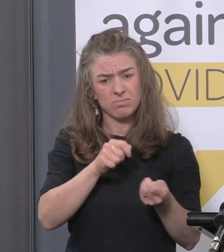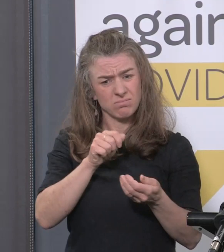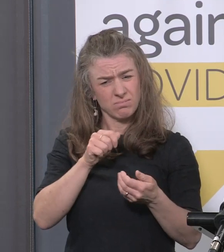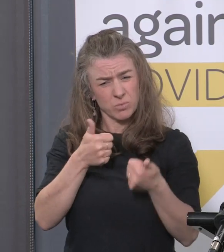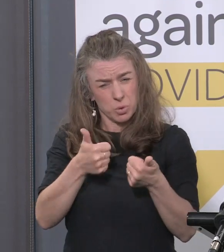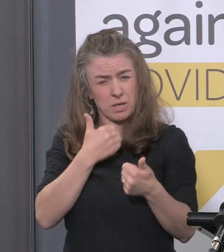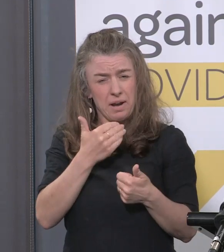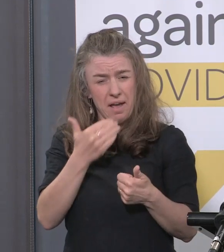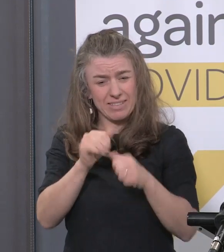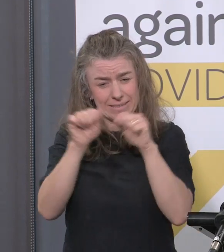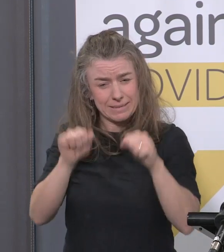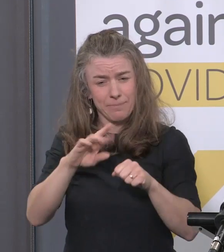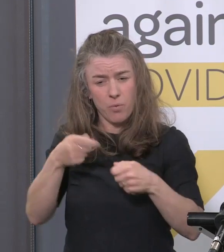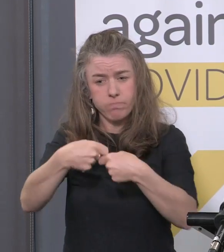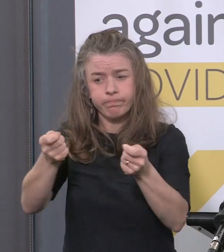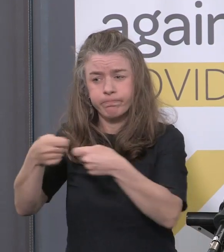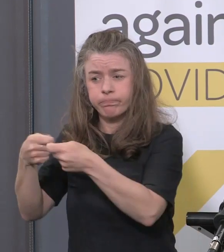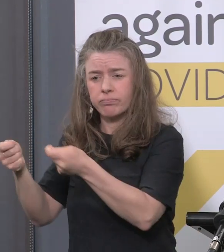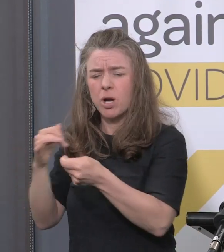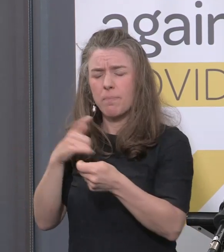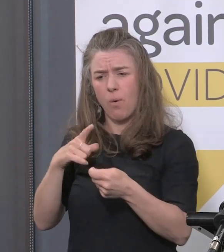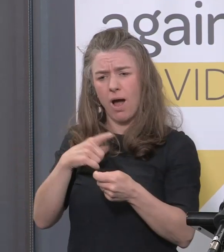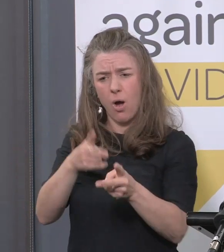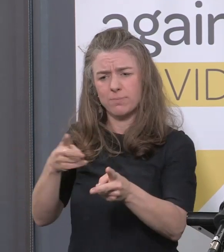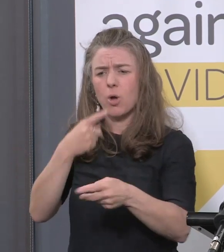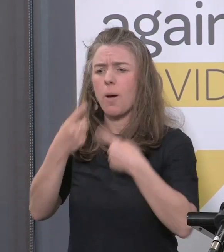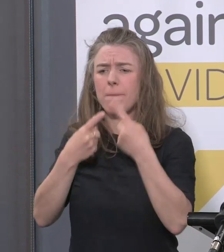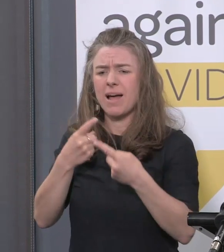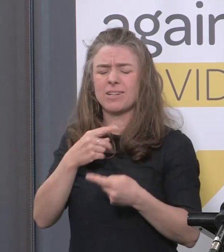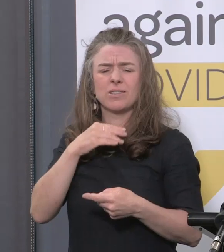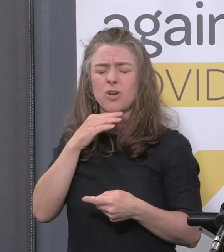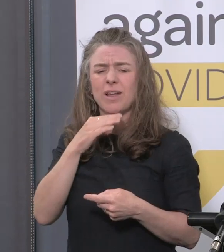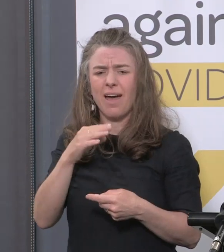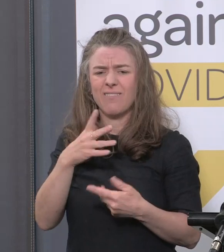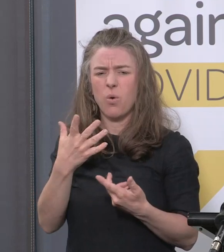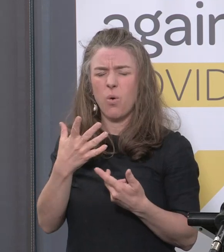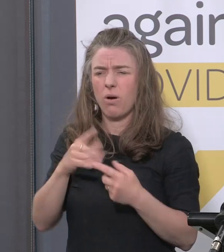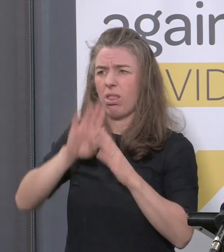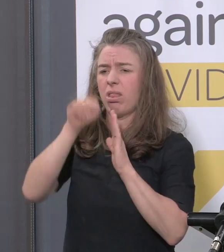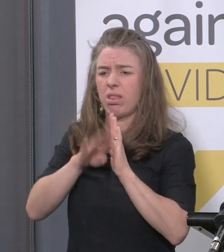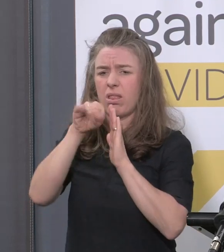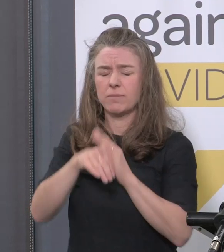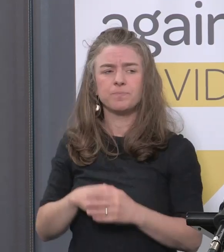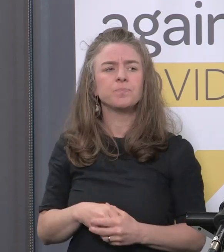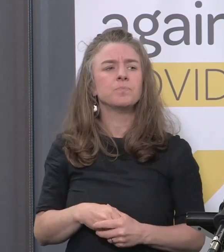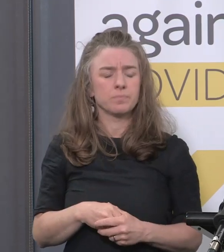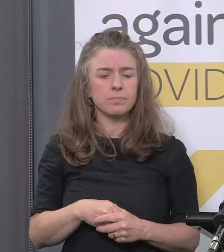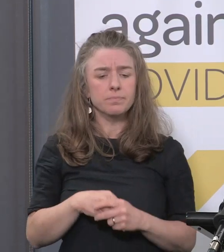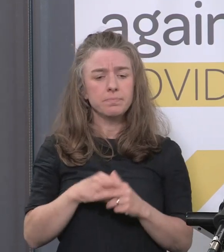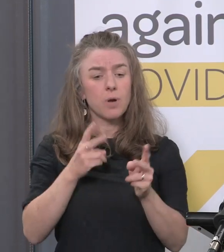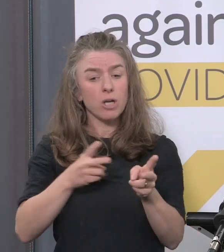they expect they need. We've got a really good stock take of PPE around the country, and every DHB says